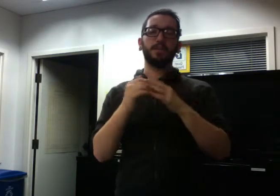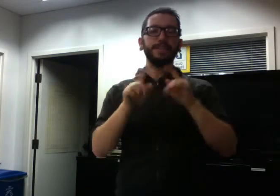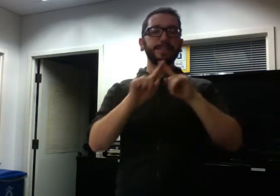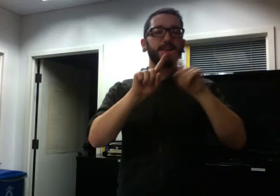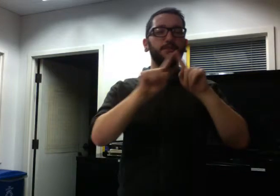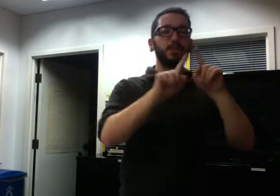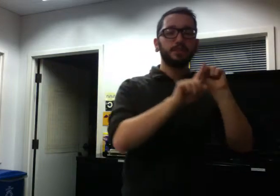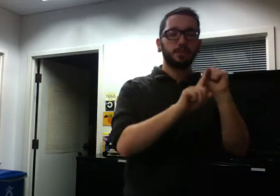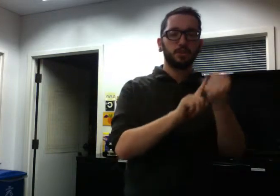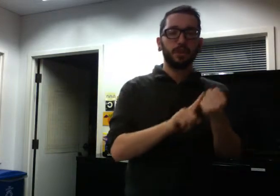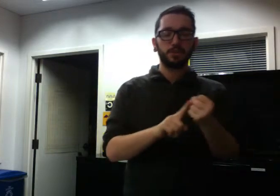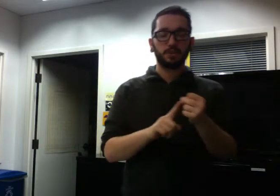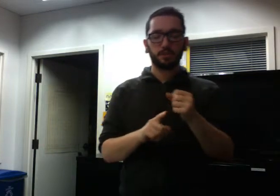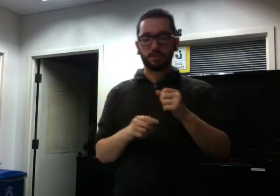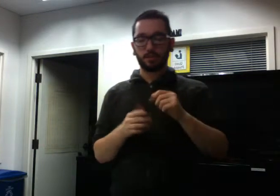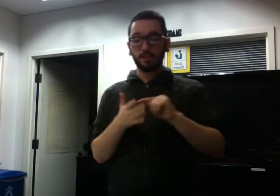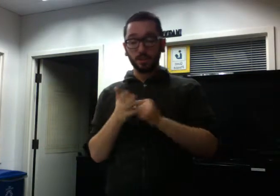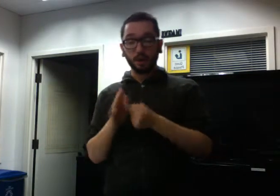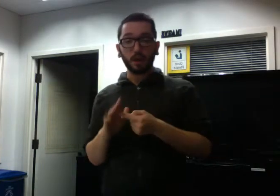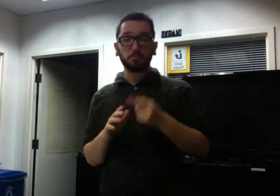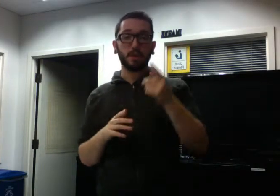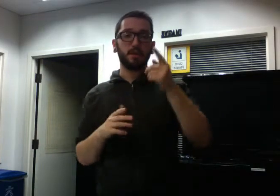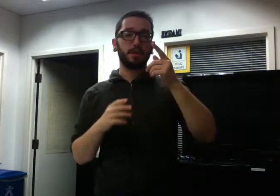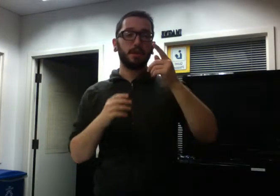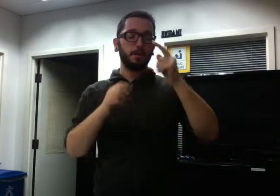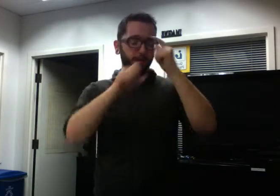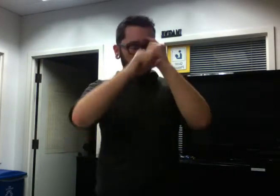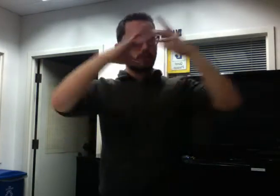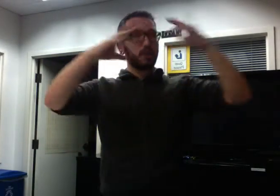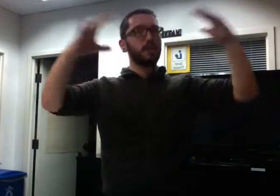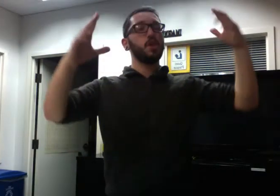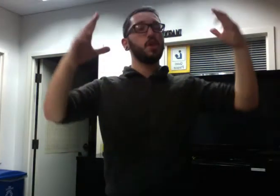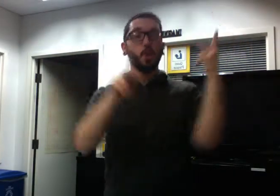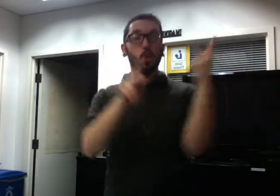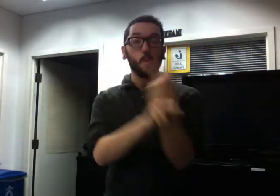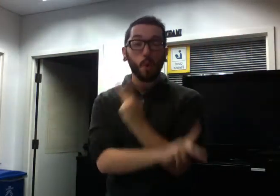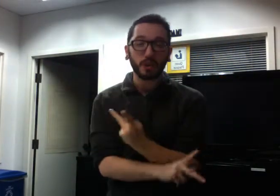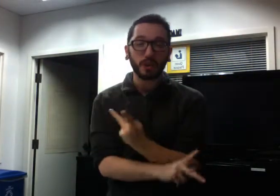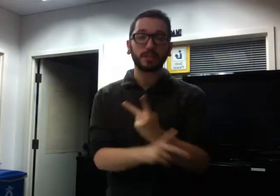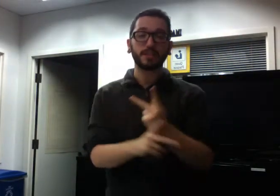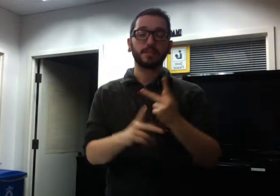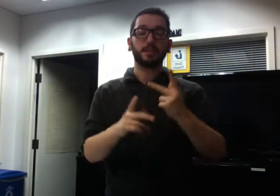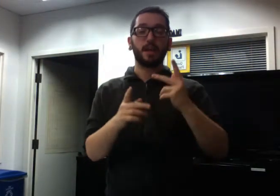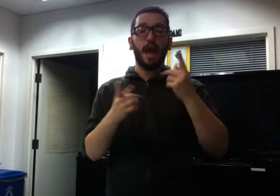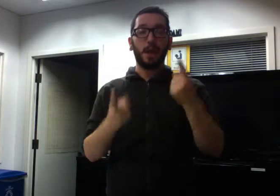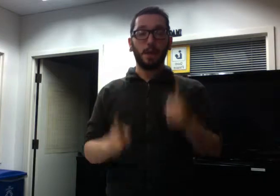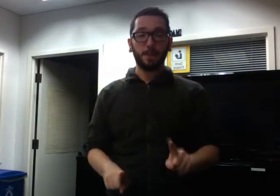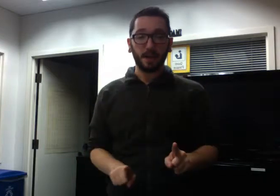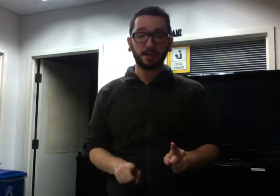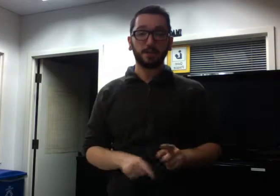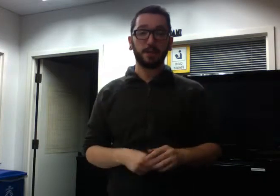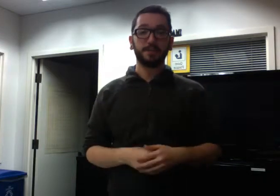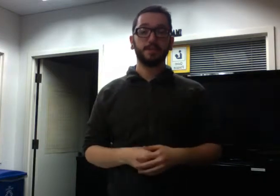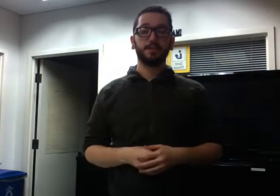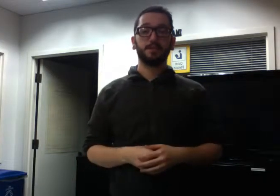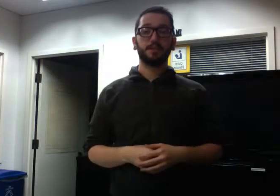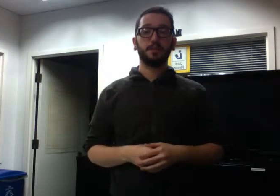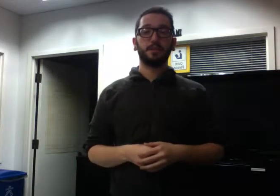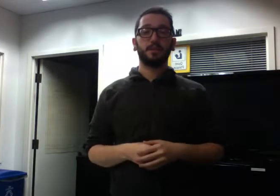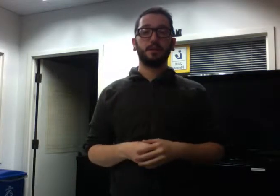possible consequences. What if the worst happened? And imagine yourself handling